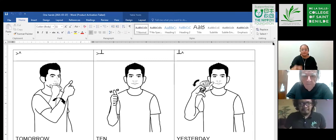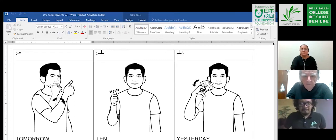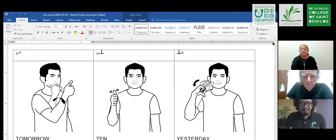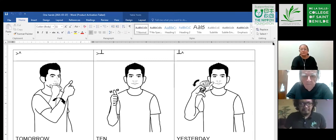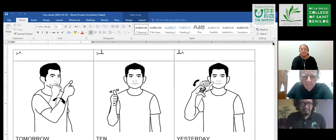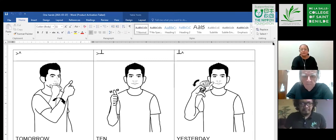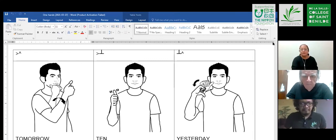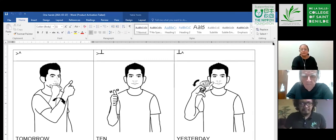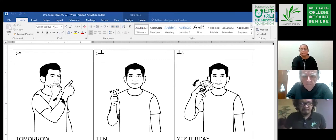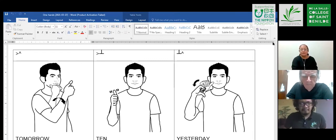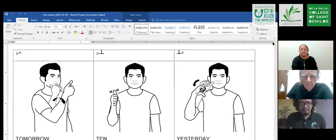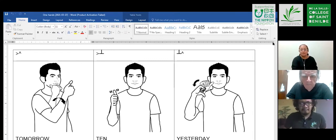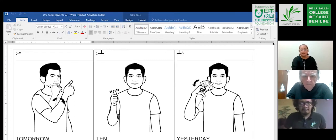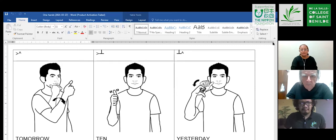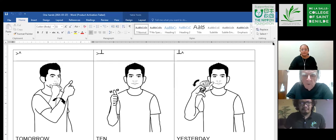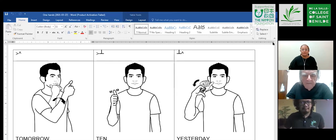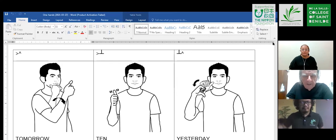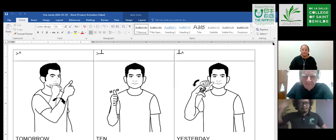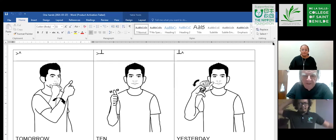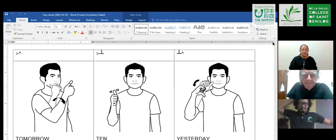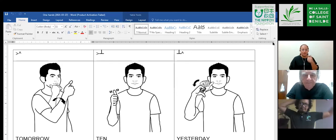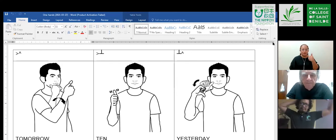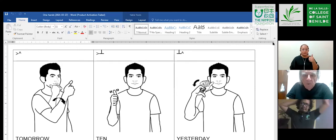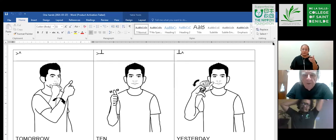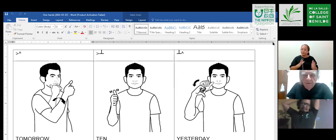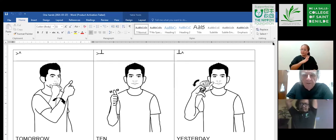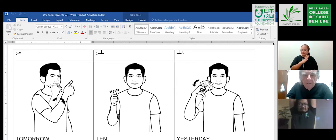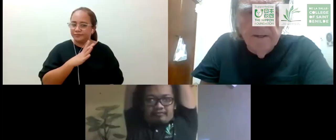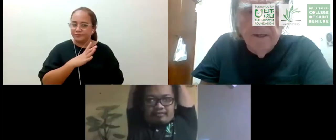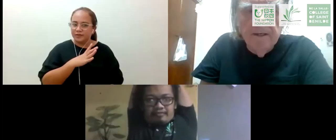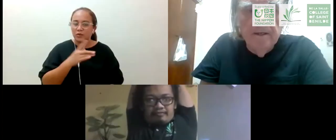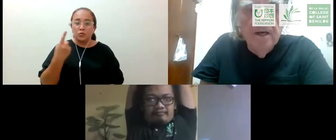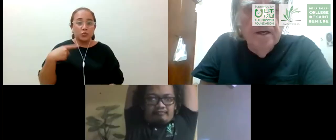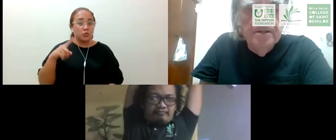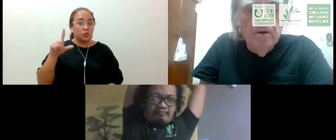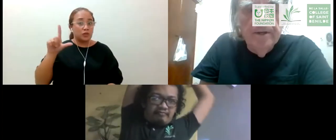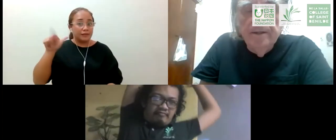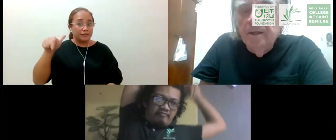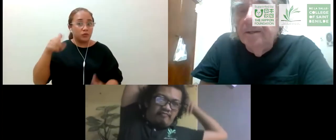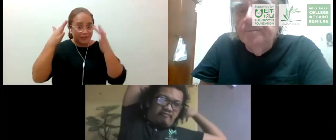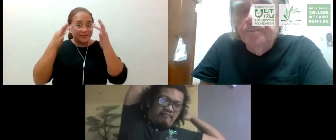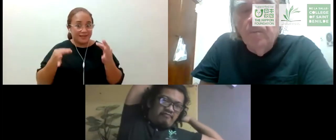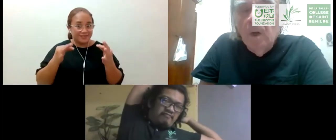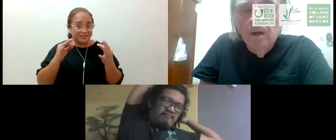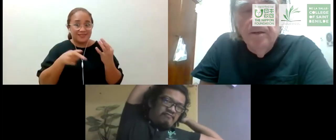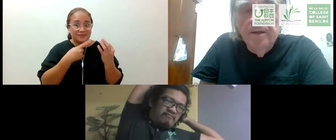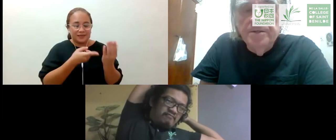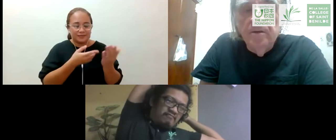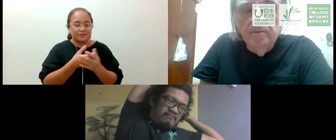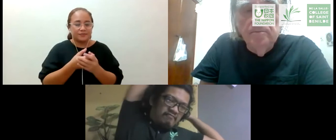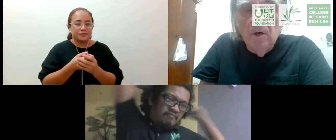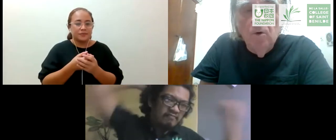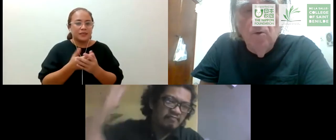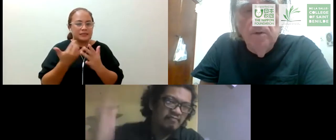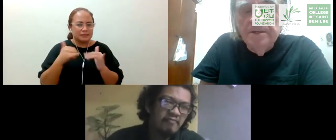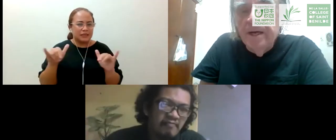what we interpreted. Right. That's fine. We can decide on that later. So then there's